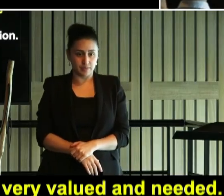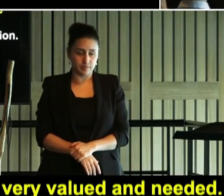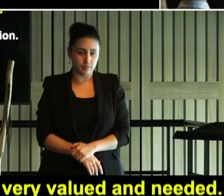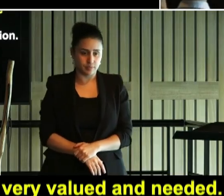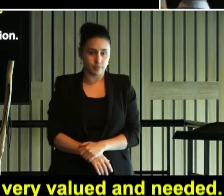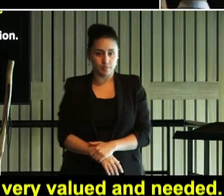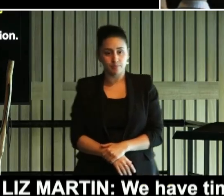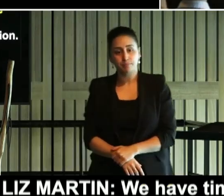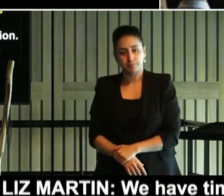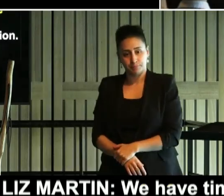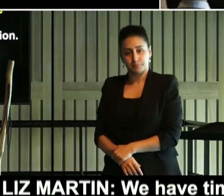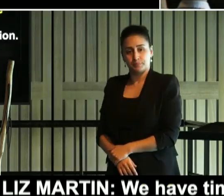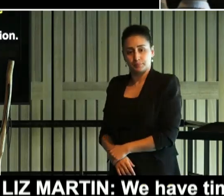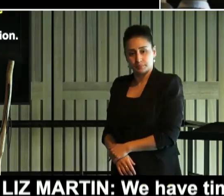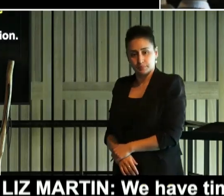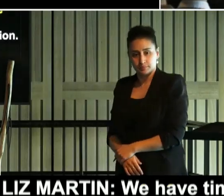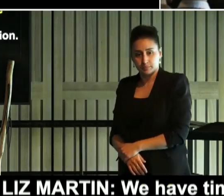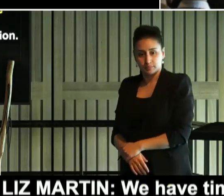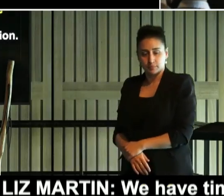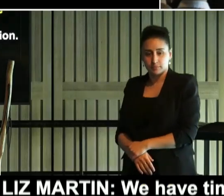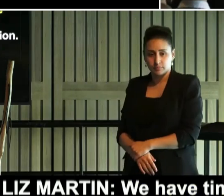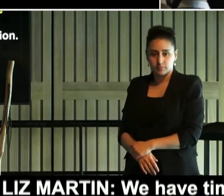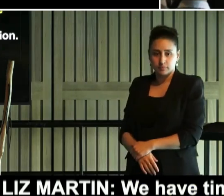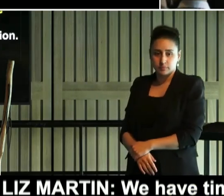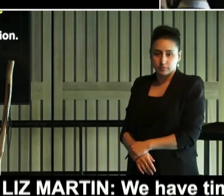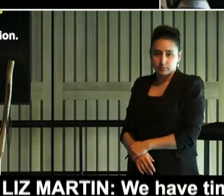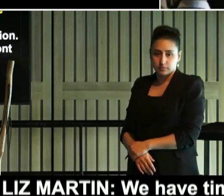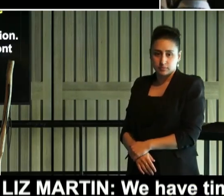Sarah and Uncle Paul.